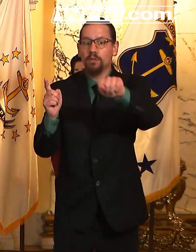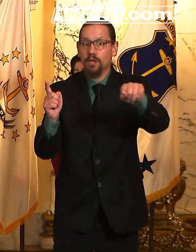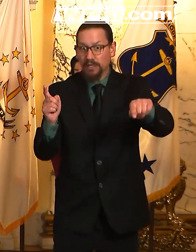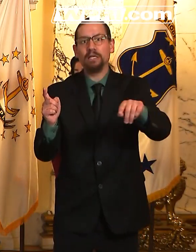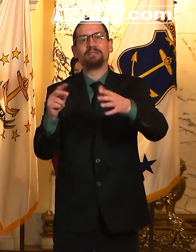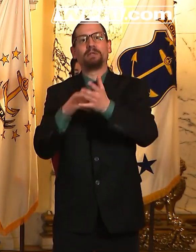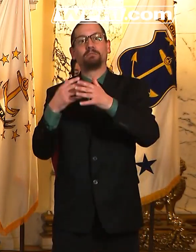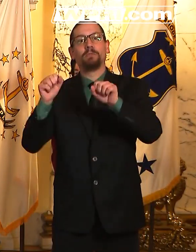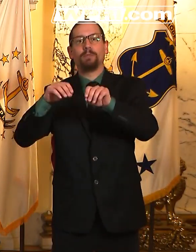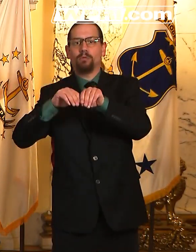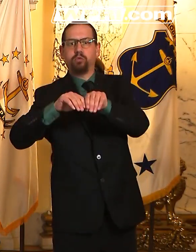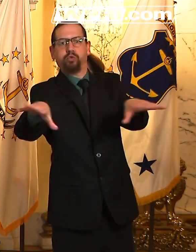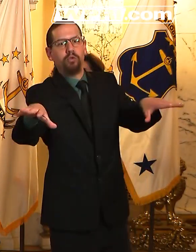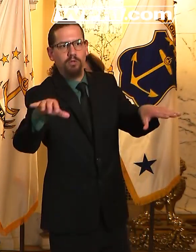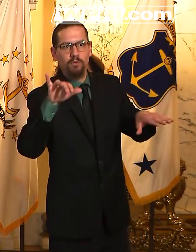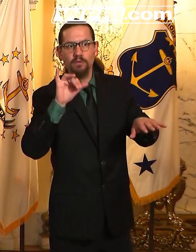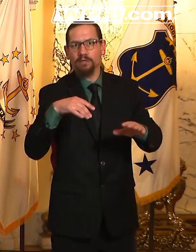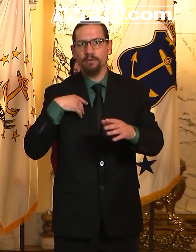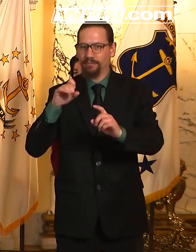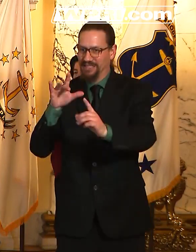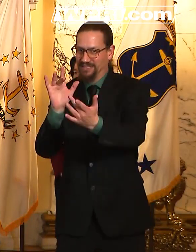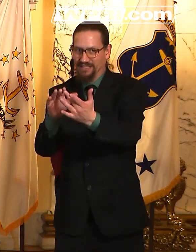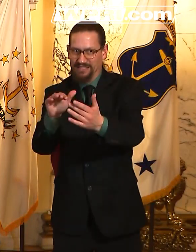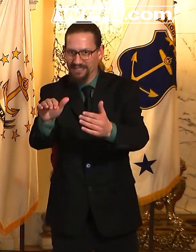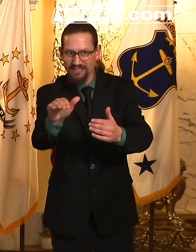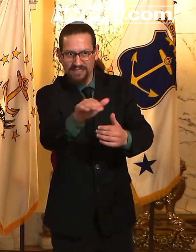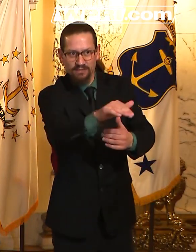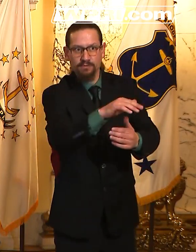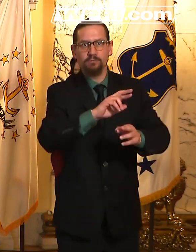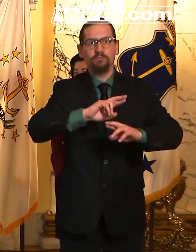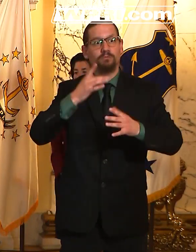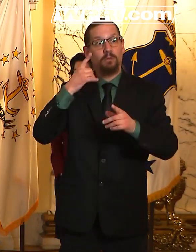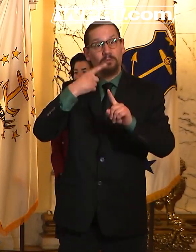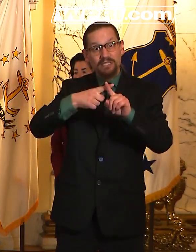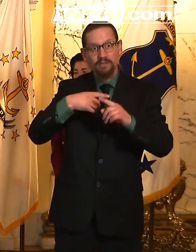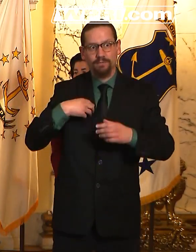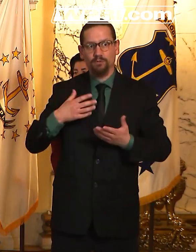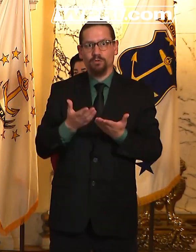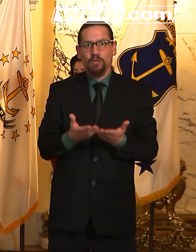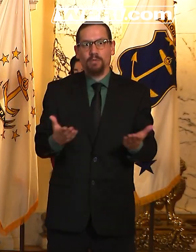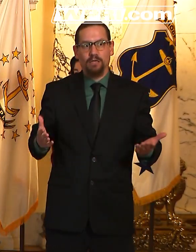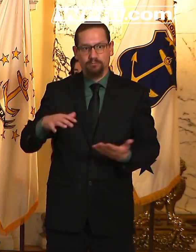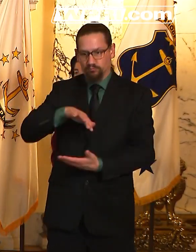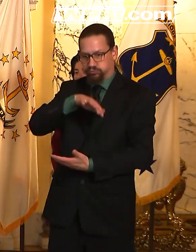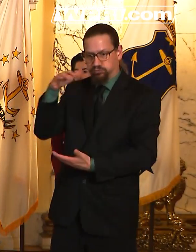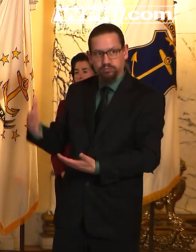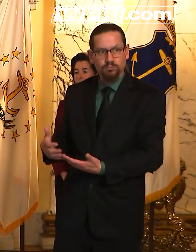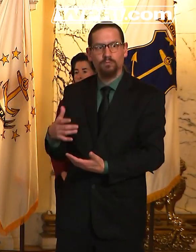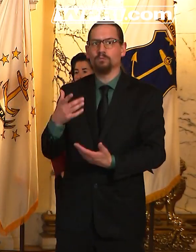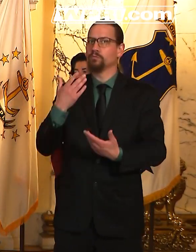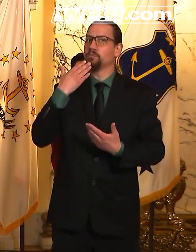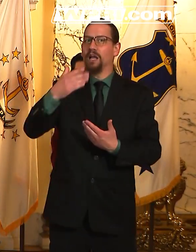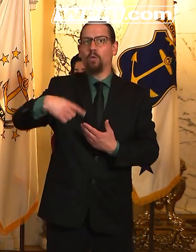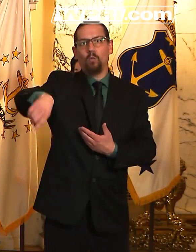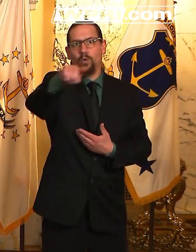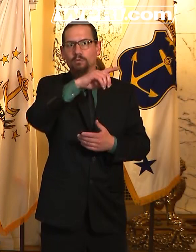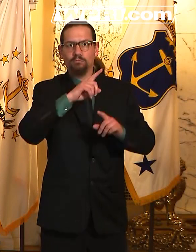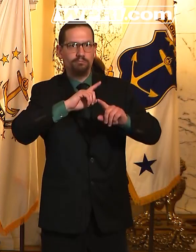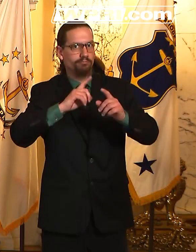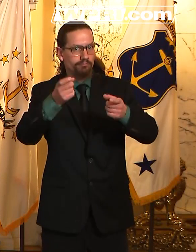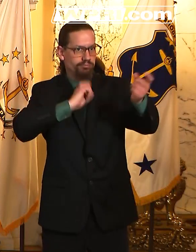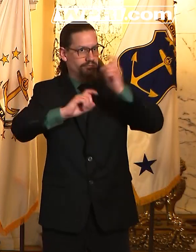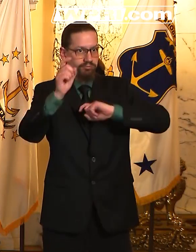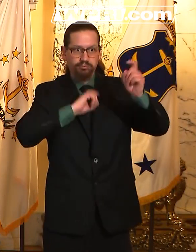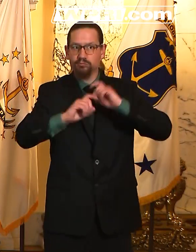of supplies, and I really credit the governor and our commerce leadership and all of the partners who are working with us to be creative